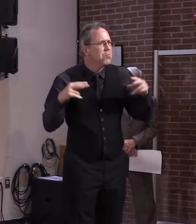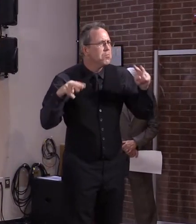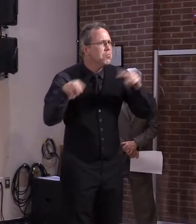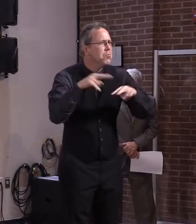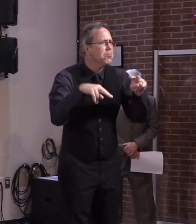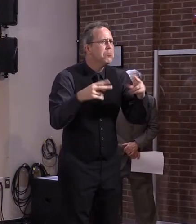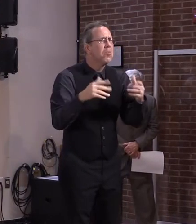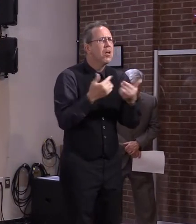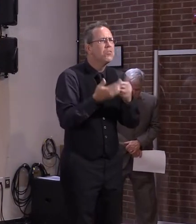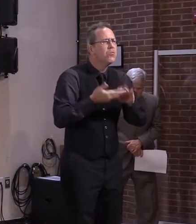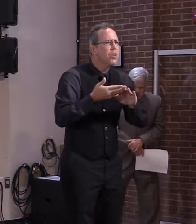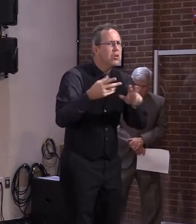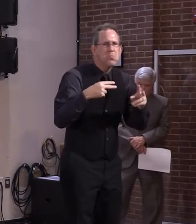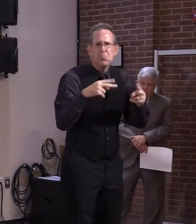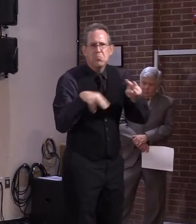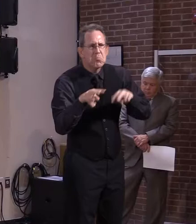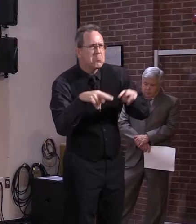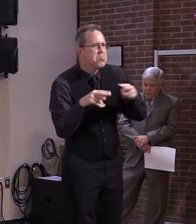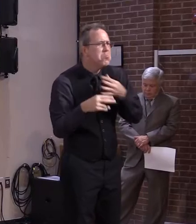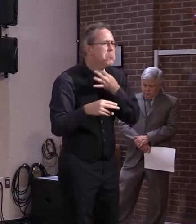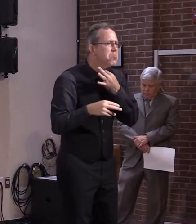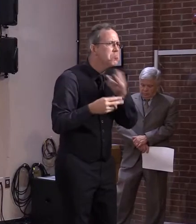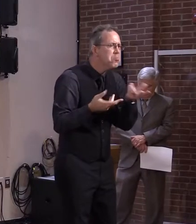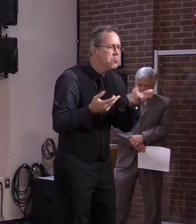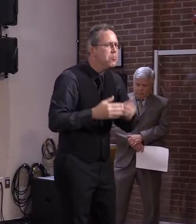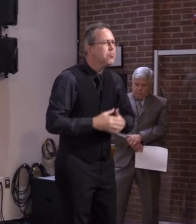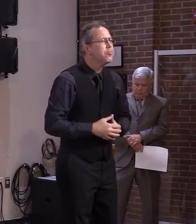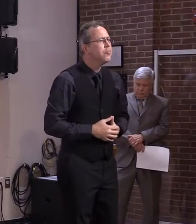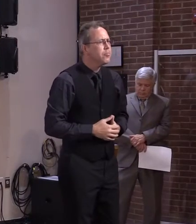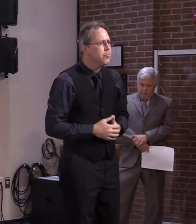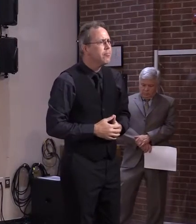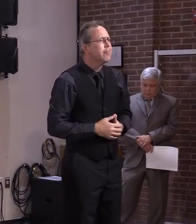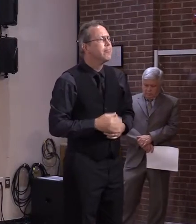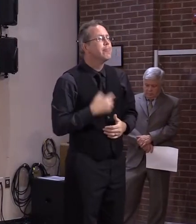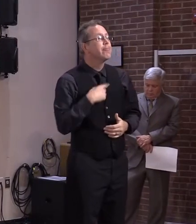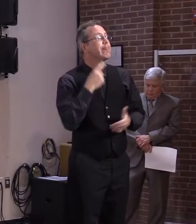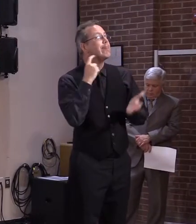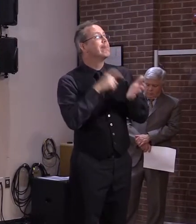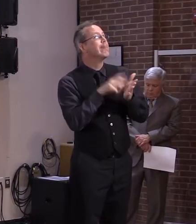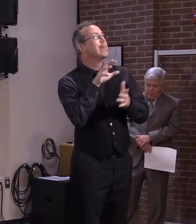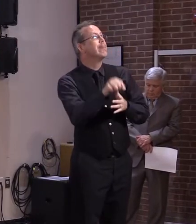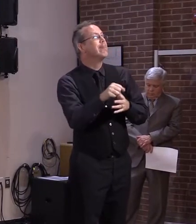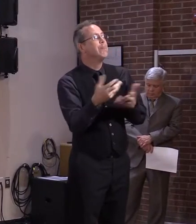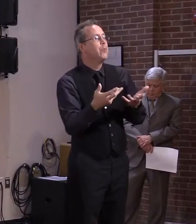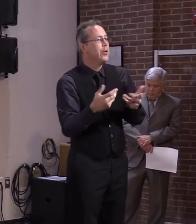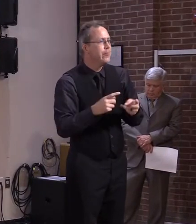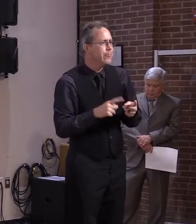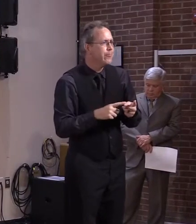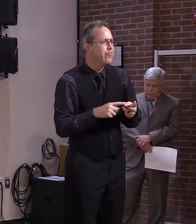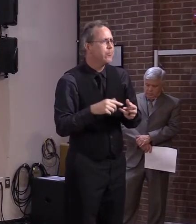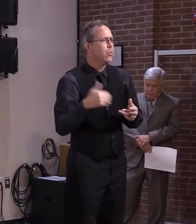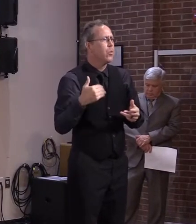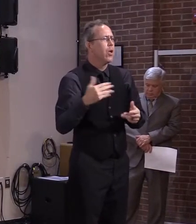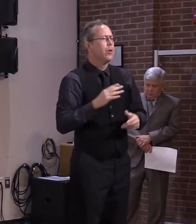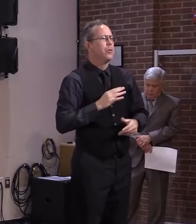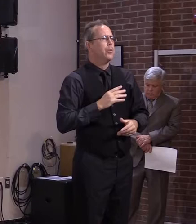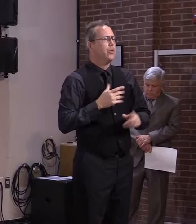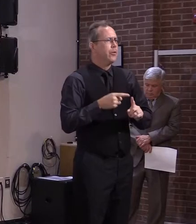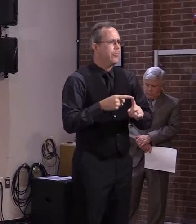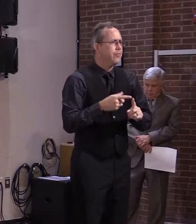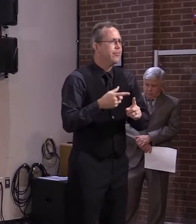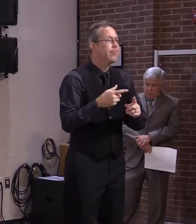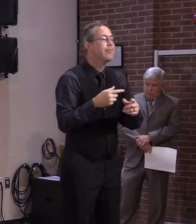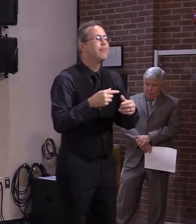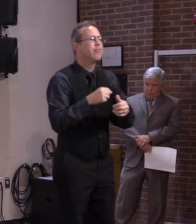hands-on learning. I thought I'd share some of the things I saw students doing yesterday, which was just phenomenal, honestly. I saw kids working